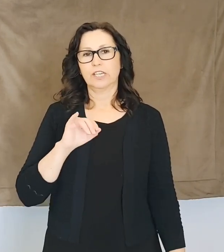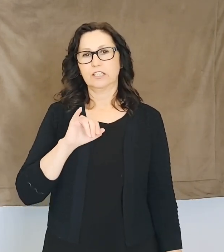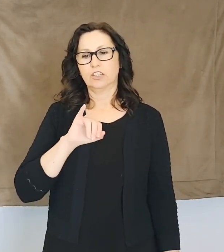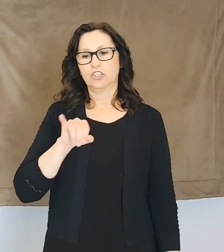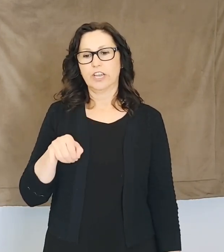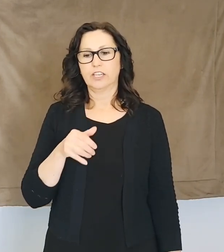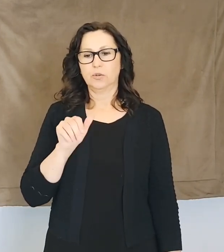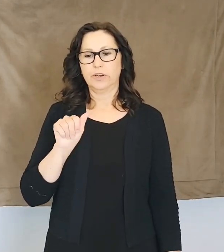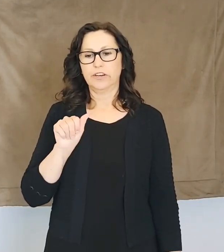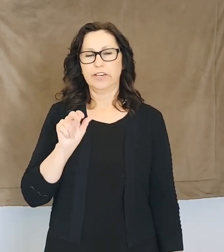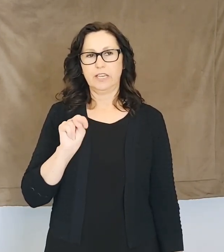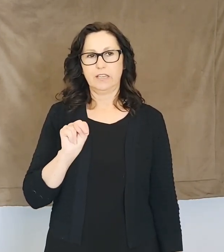it's January,